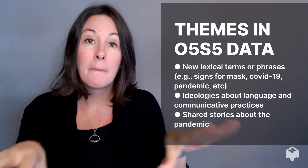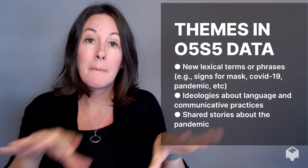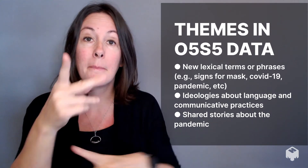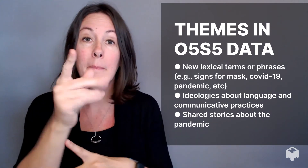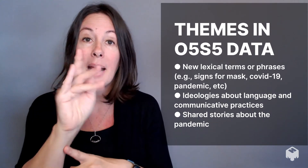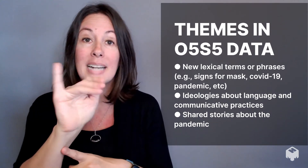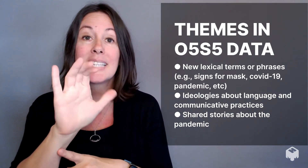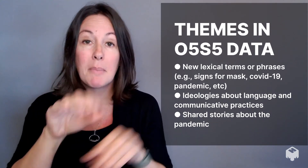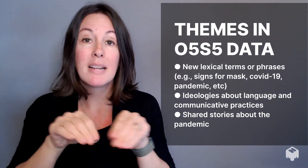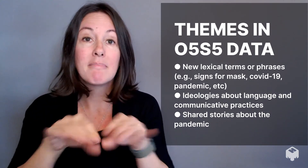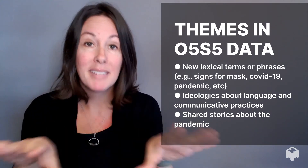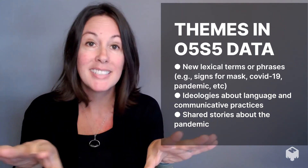for pandemic.